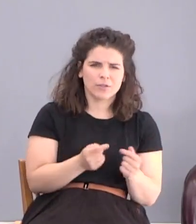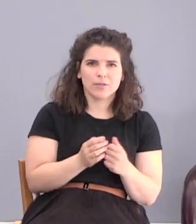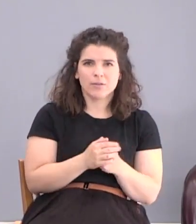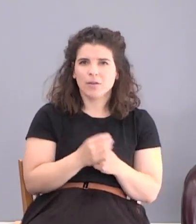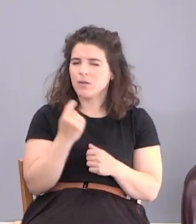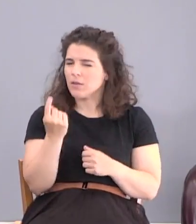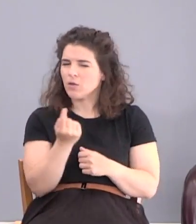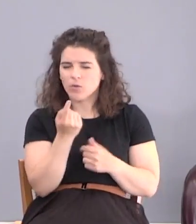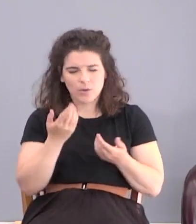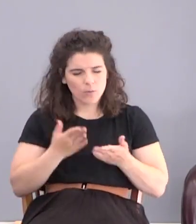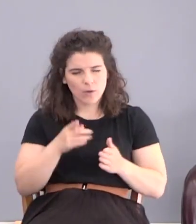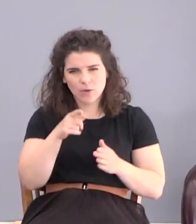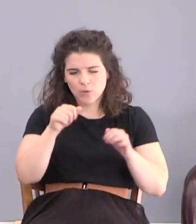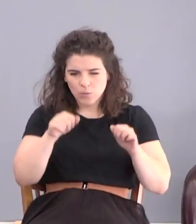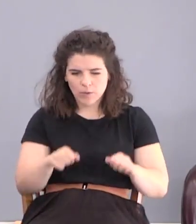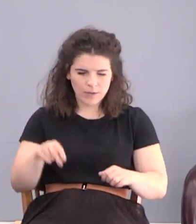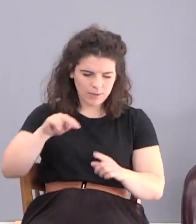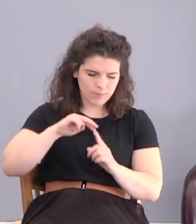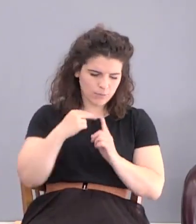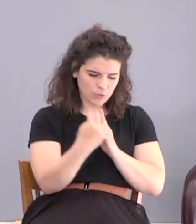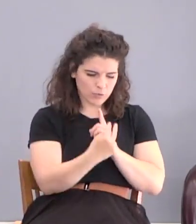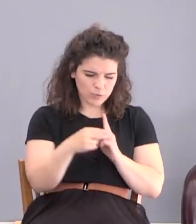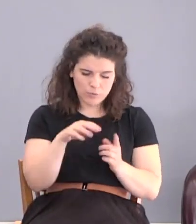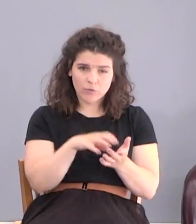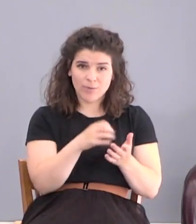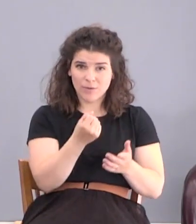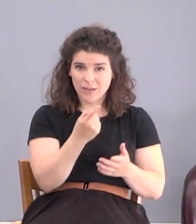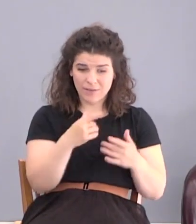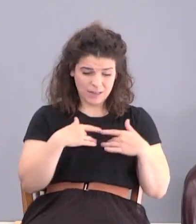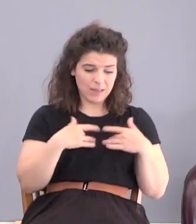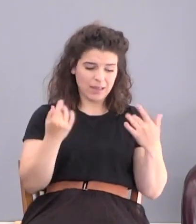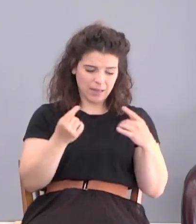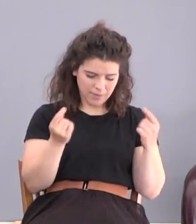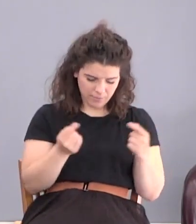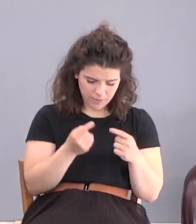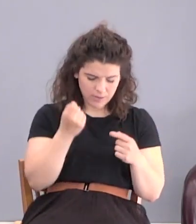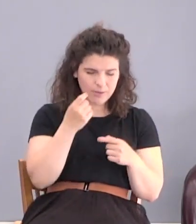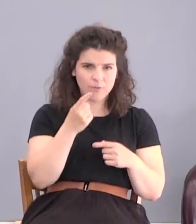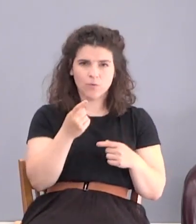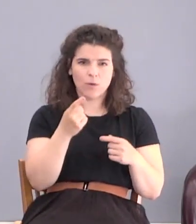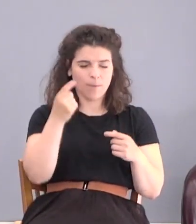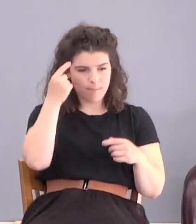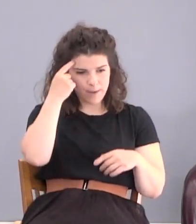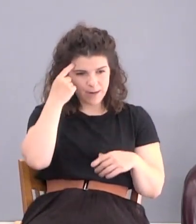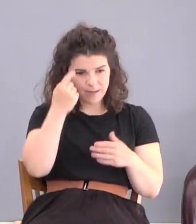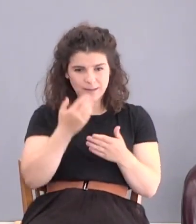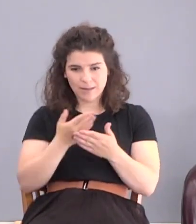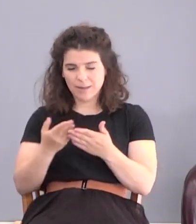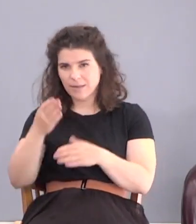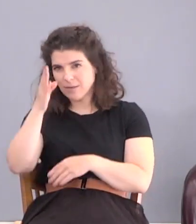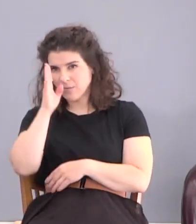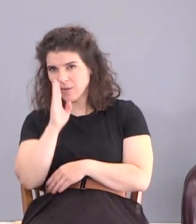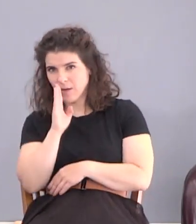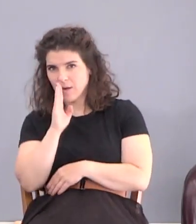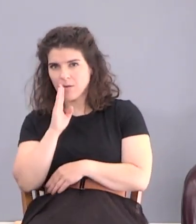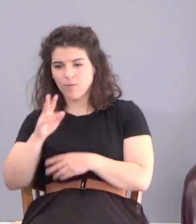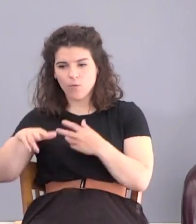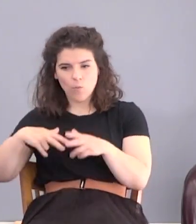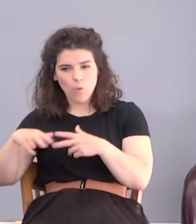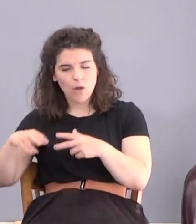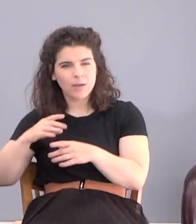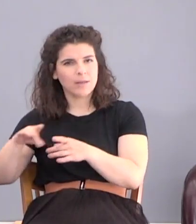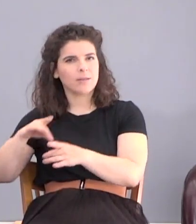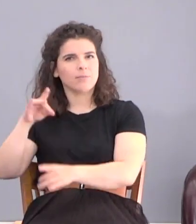The only way you perceive chapter 11 as a light affliction is if you are minding the things of God, if you're walking in the